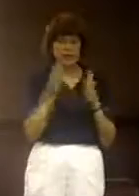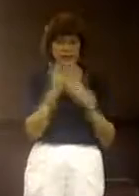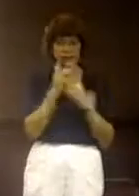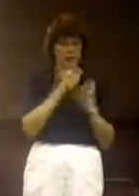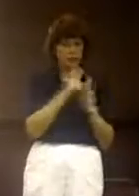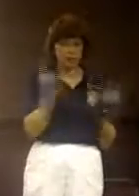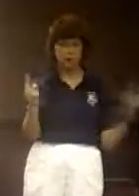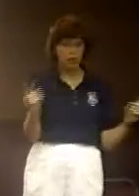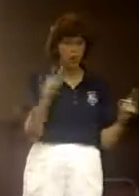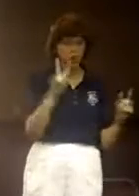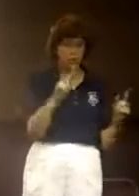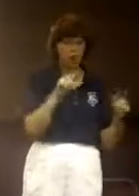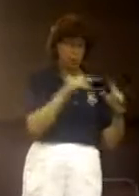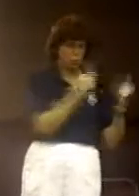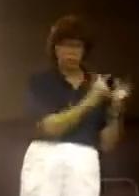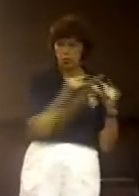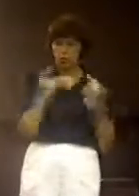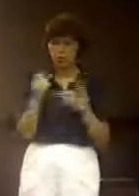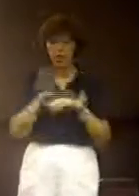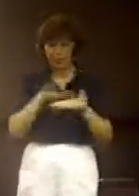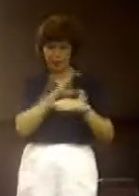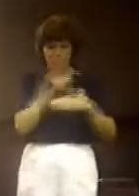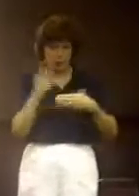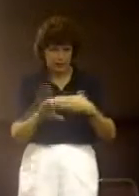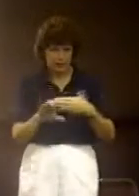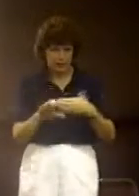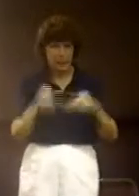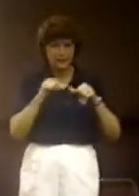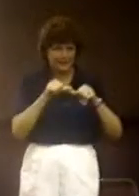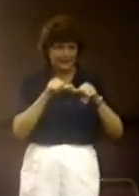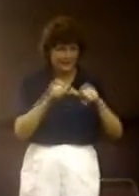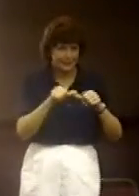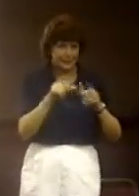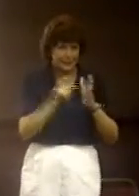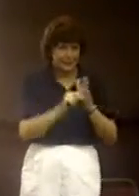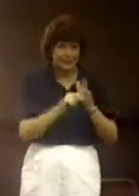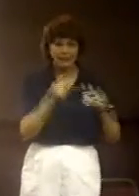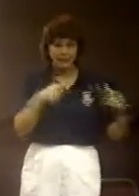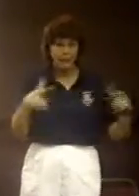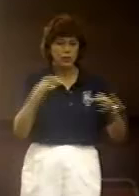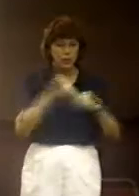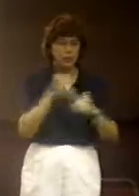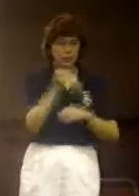groups based on complete, consistent language input.